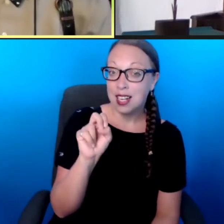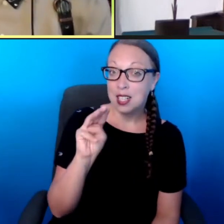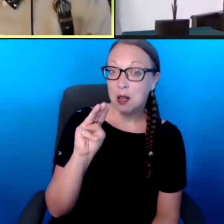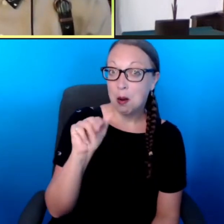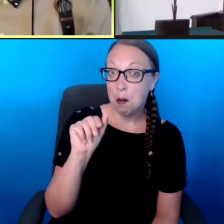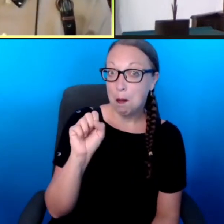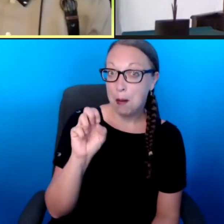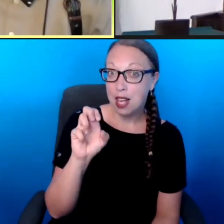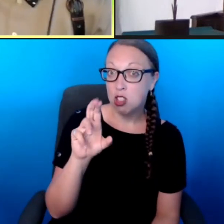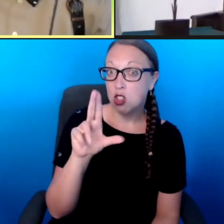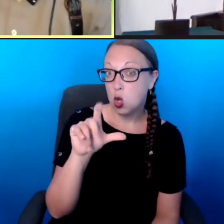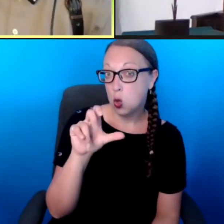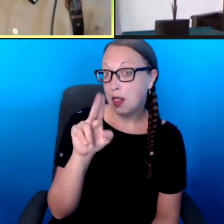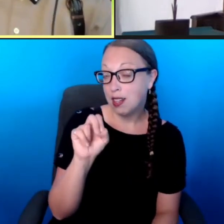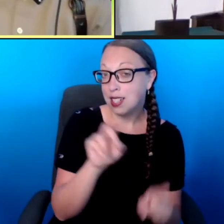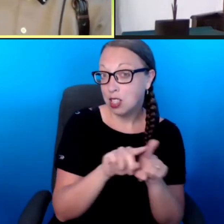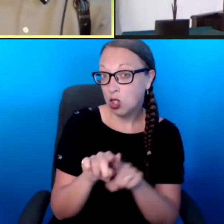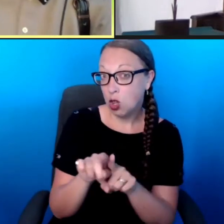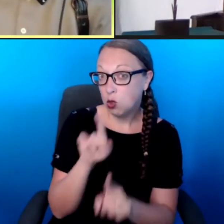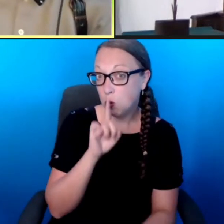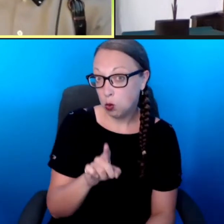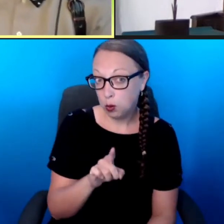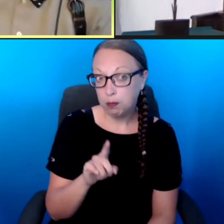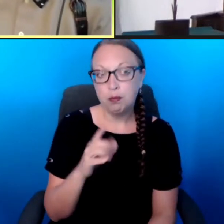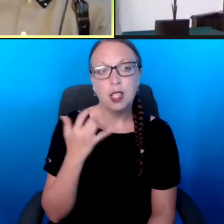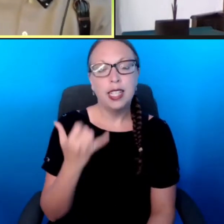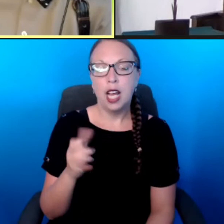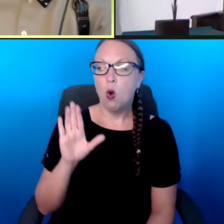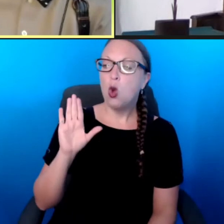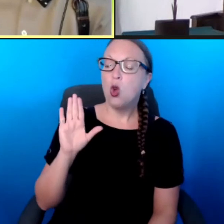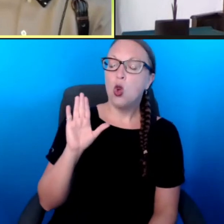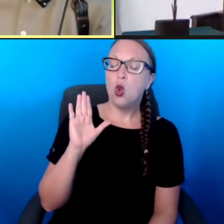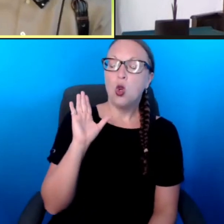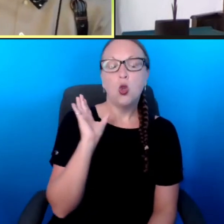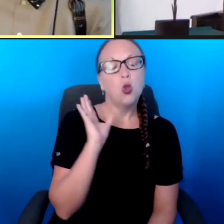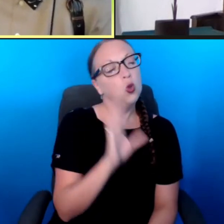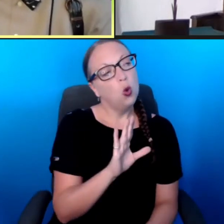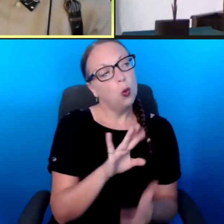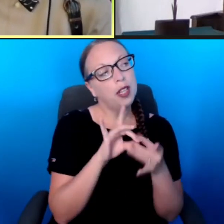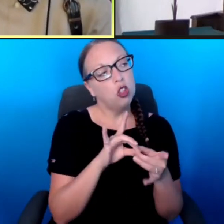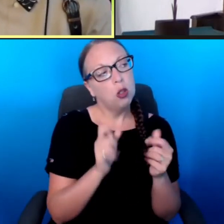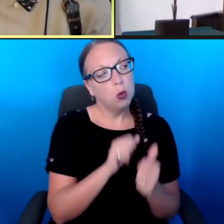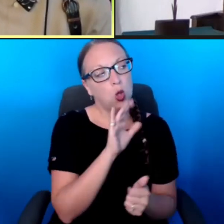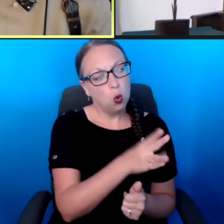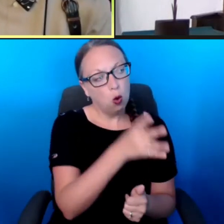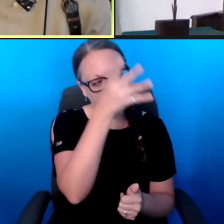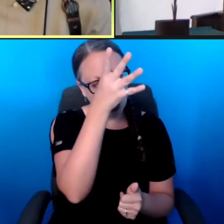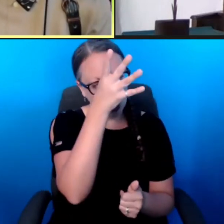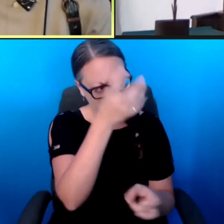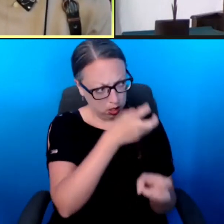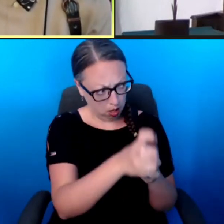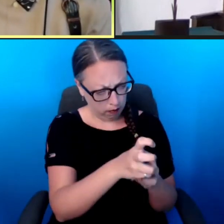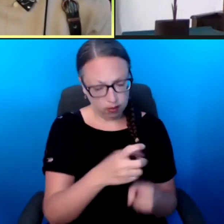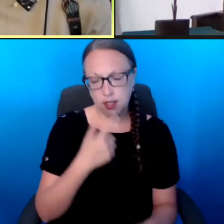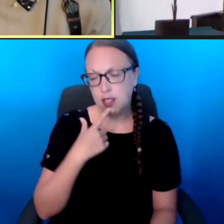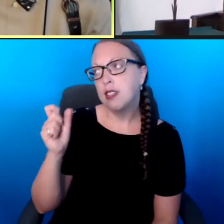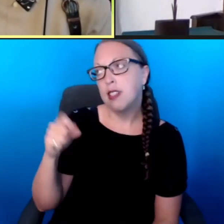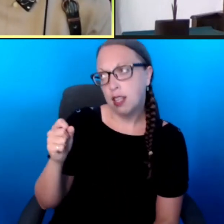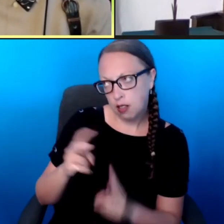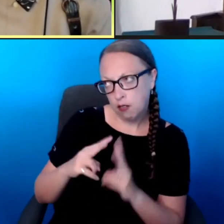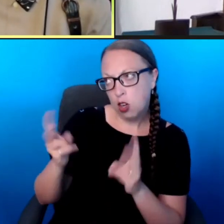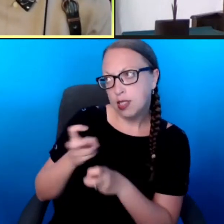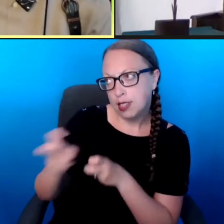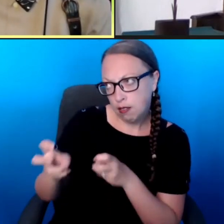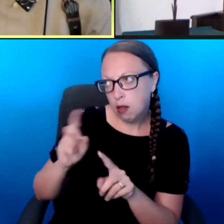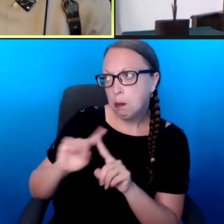Mm-hmm. Yes. Now, your relationship with your father was also difficult, wasn't it? Very difficult. I'm not going to go into big detail,